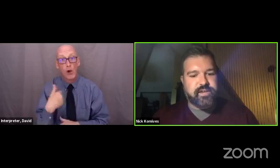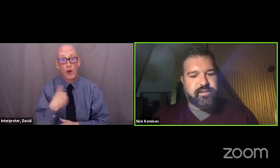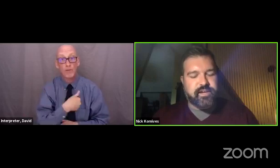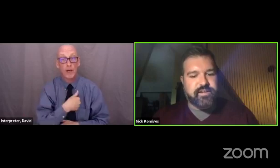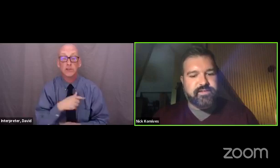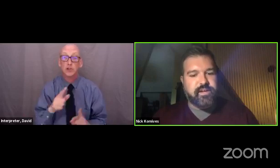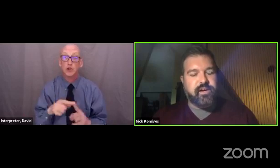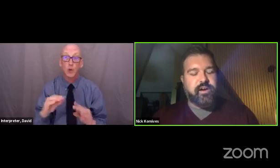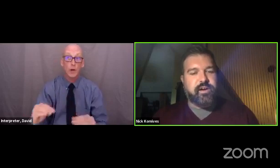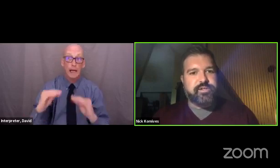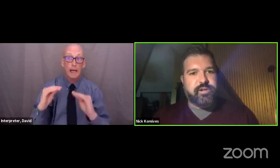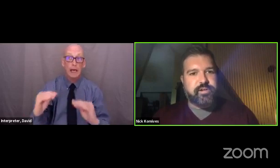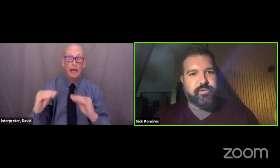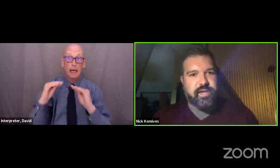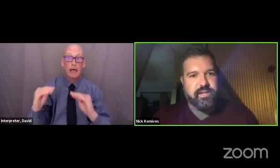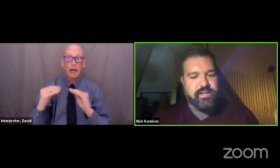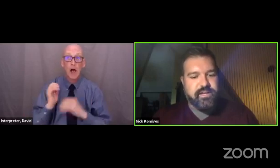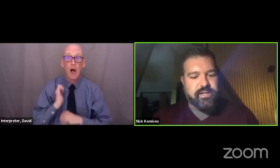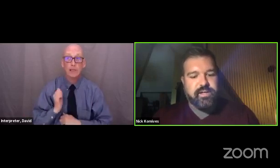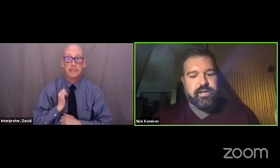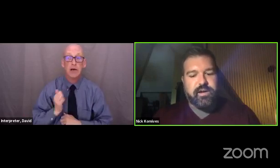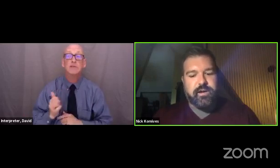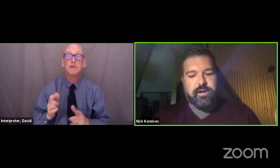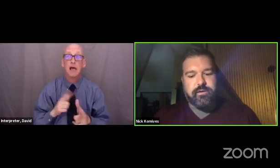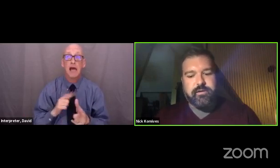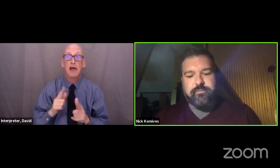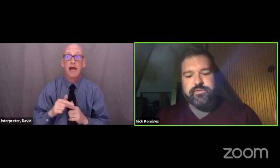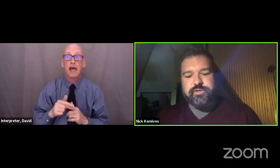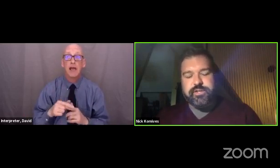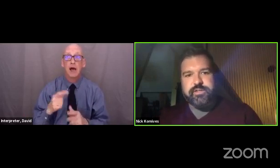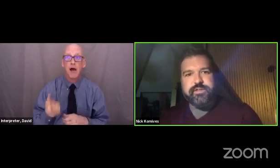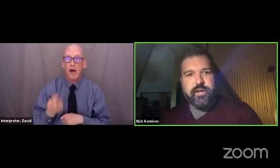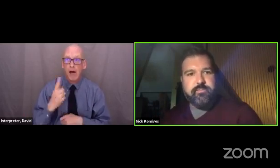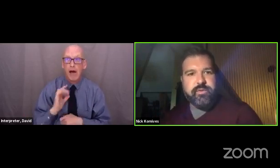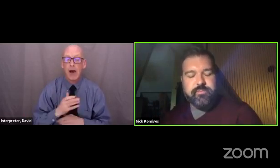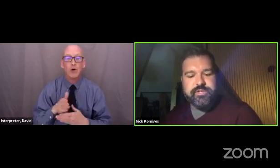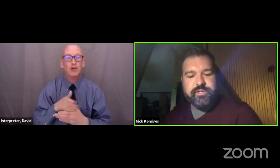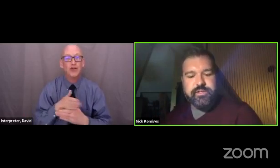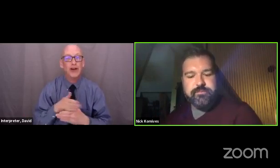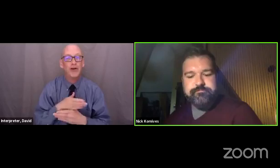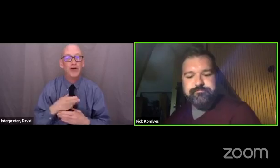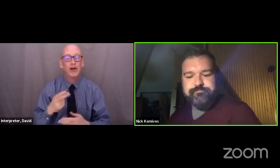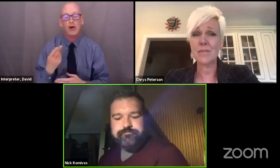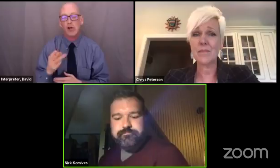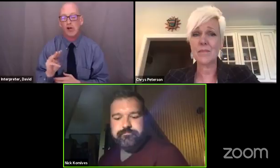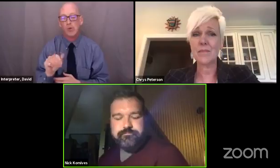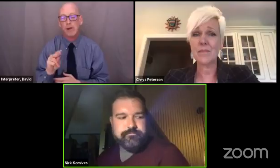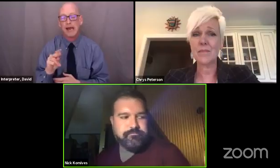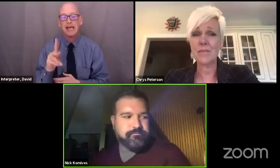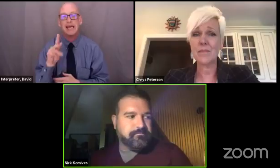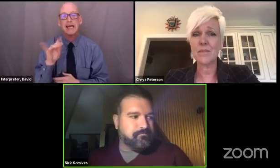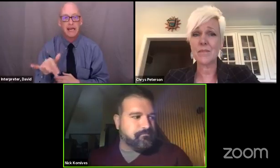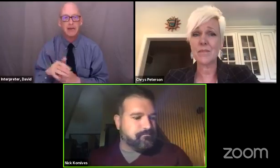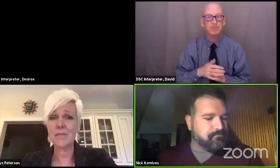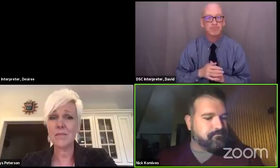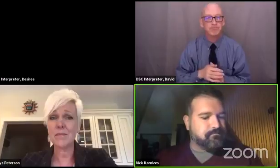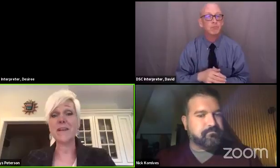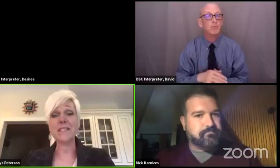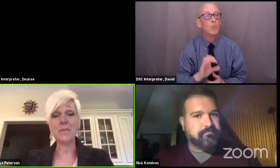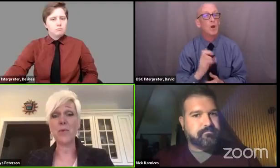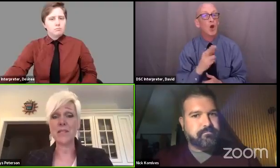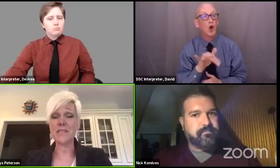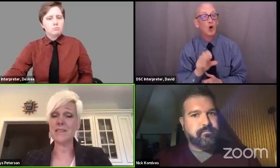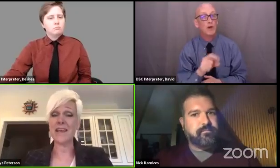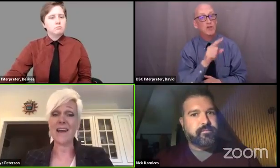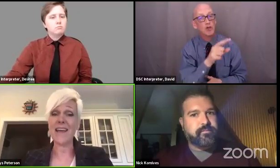and to recognize our shared humanity during this time in particular. Yeah, you definitely raised